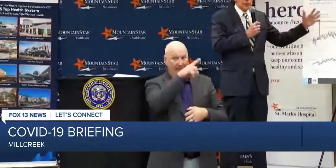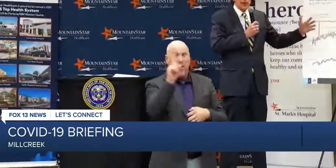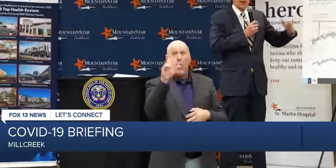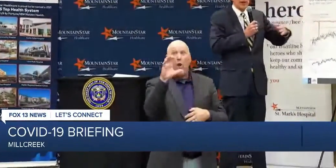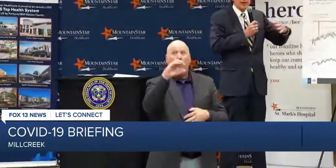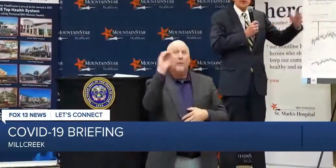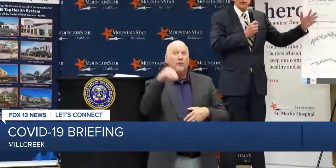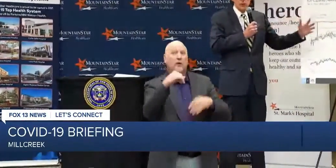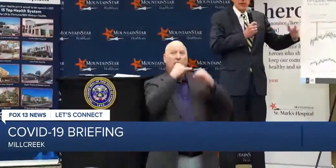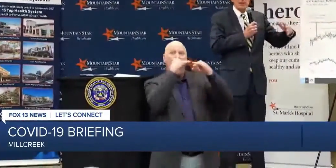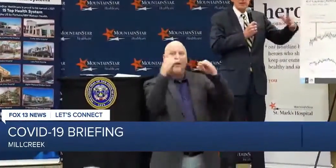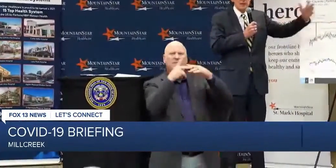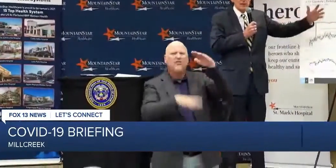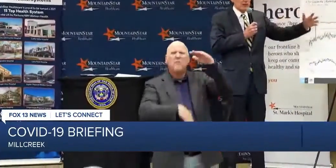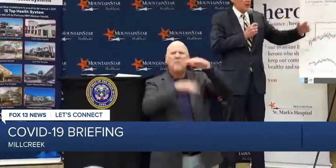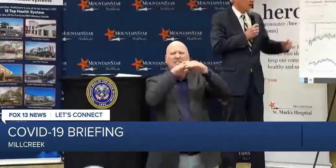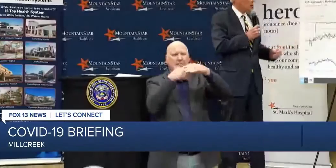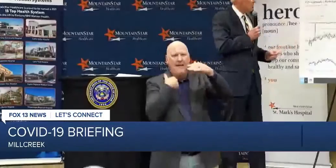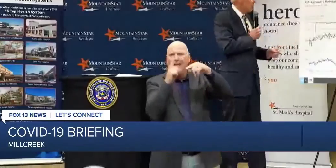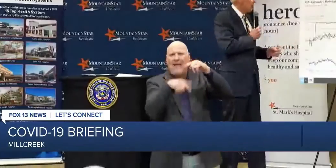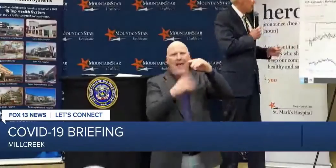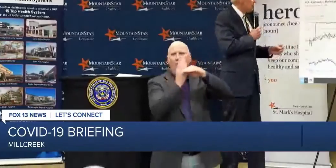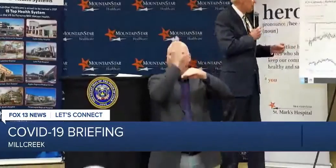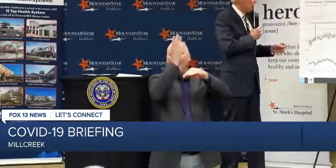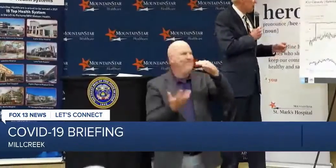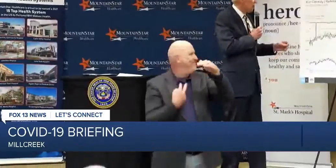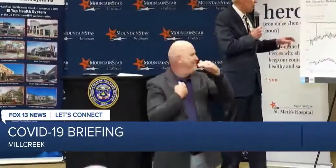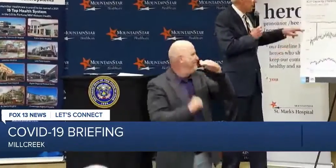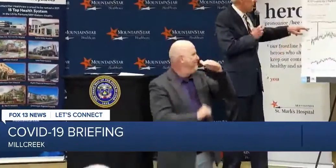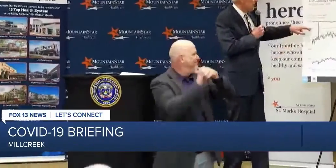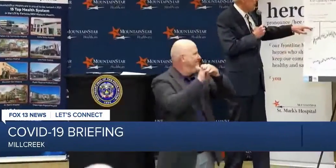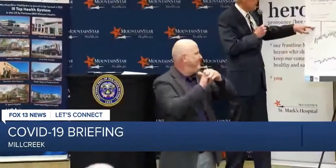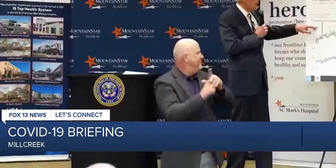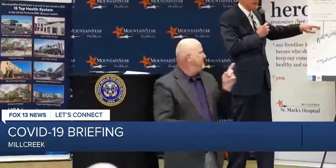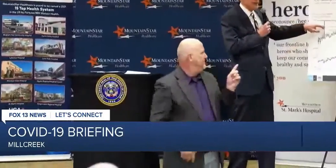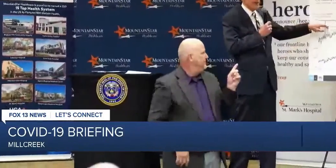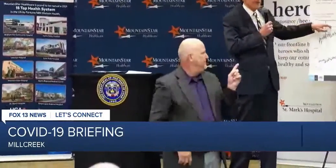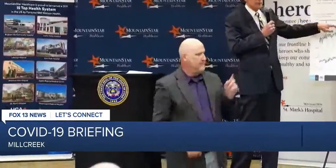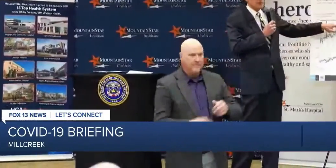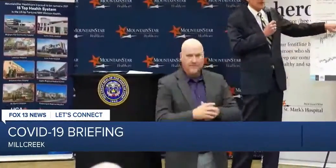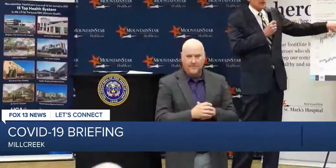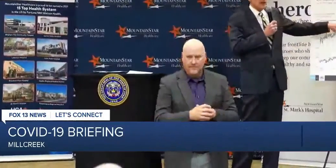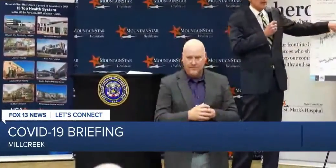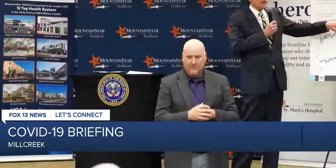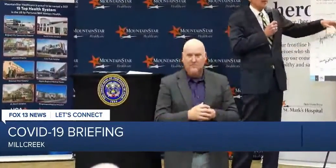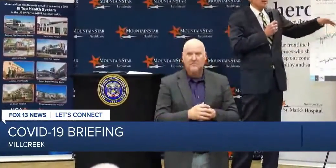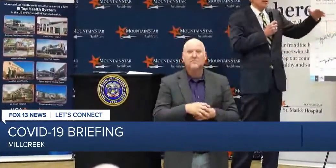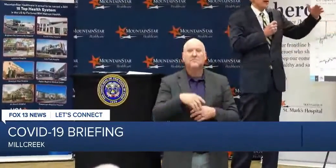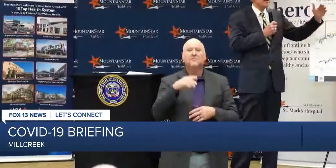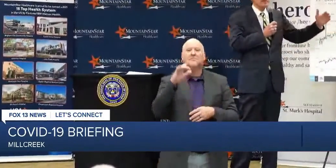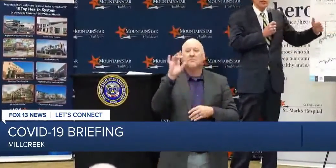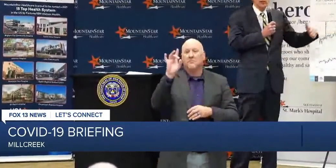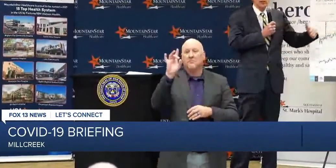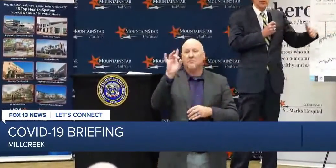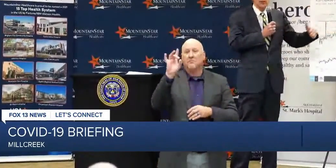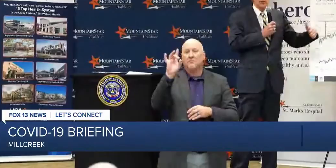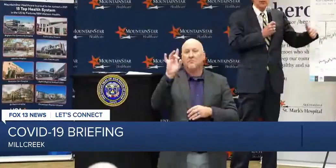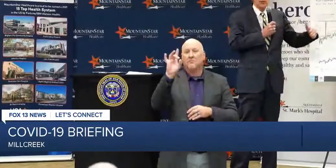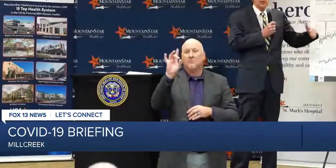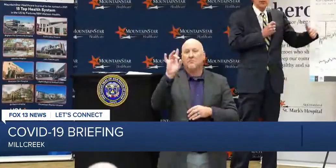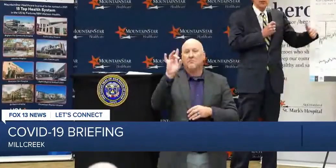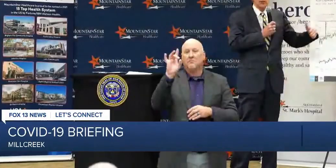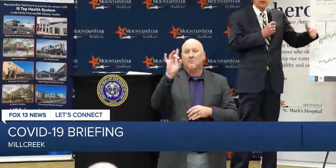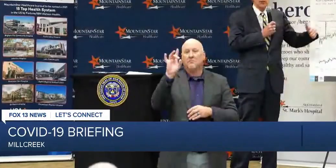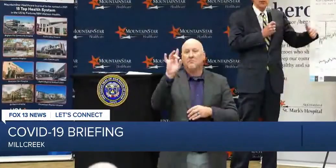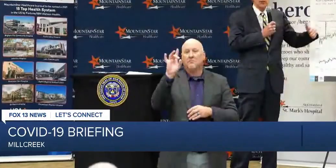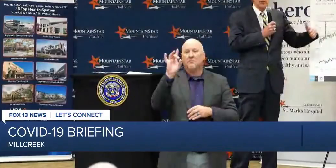on temporary ICU beds being stood up. This is the 85% line because an ICU